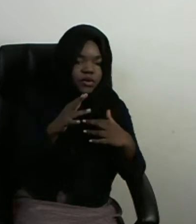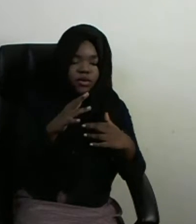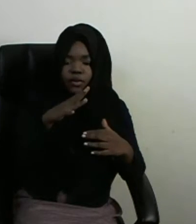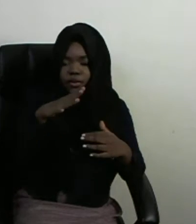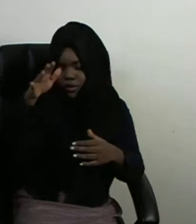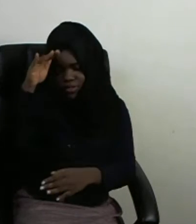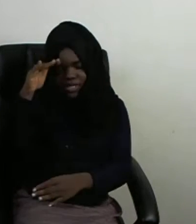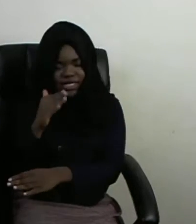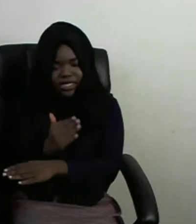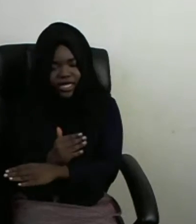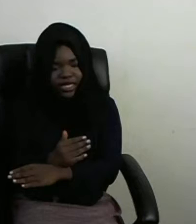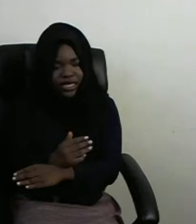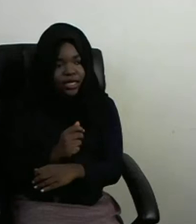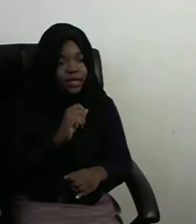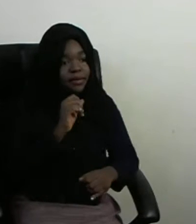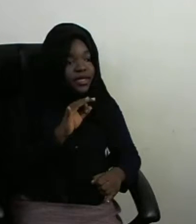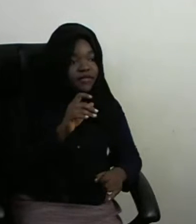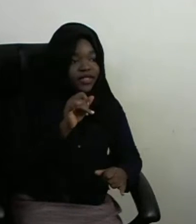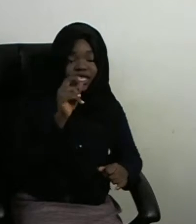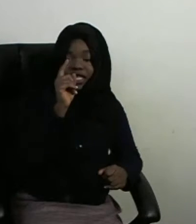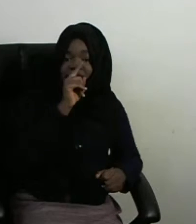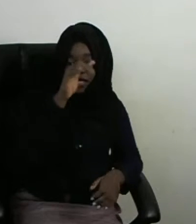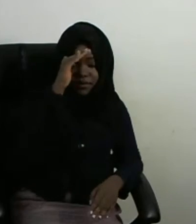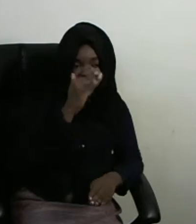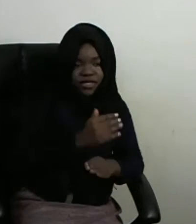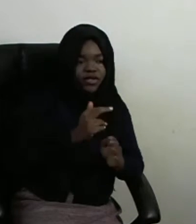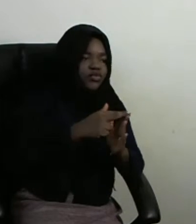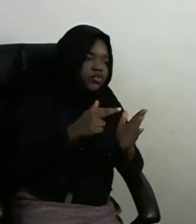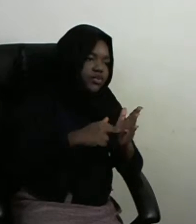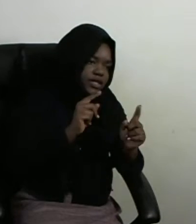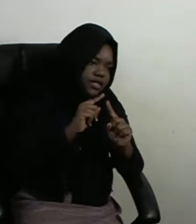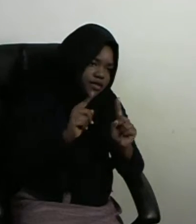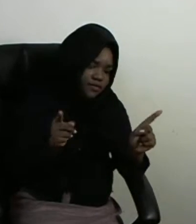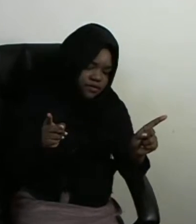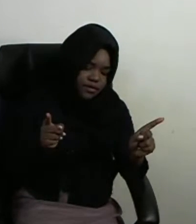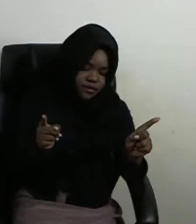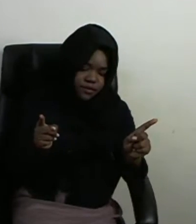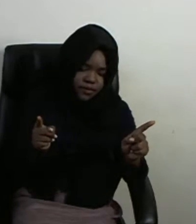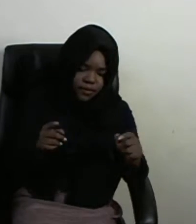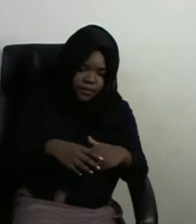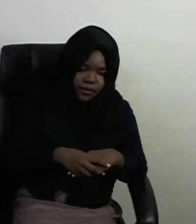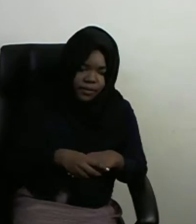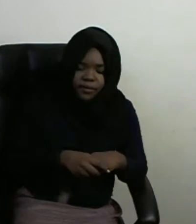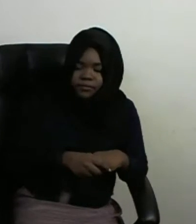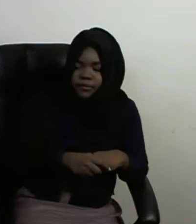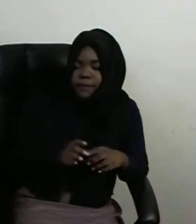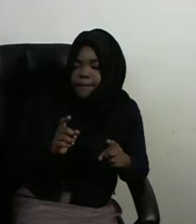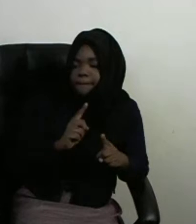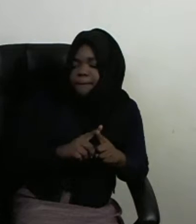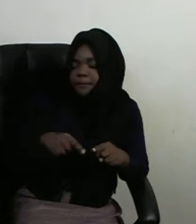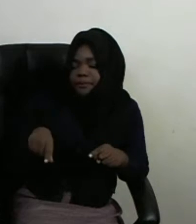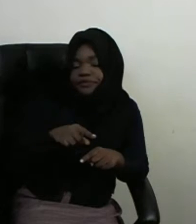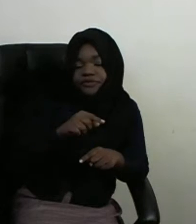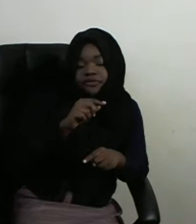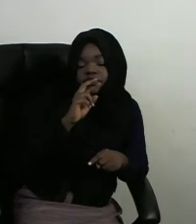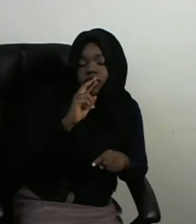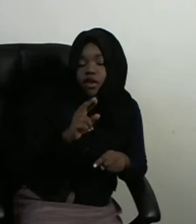son. But if it is a stepson, the rule is different. Okay? But those